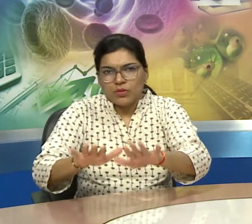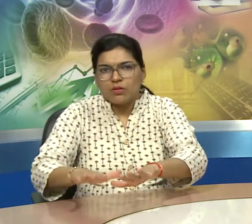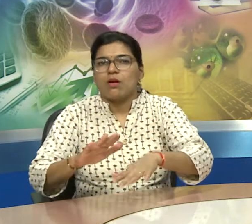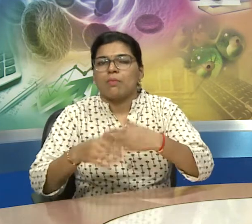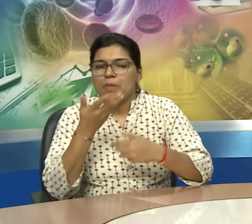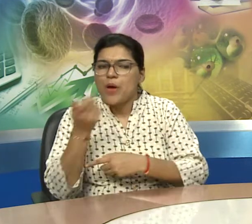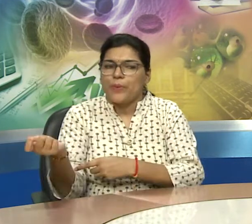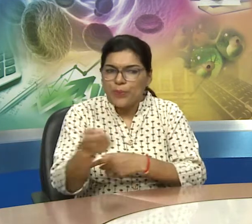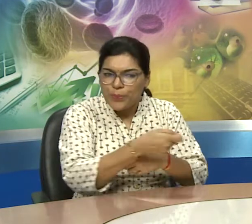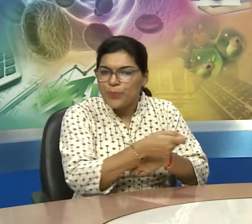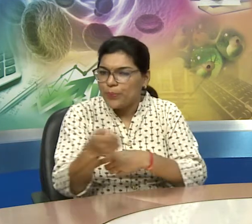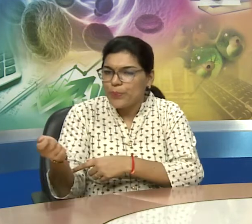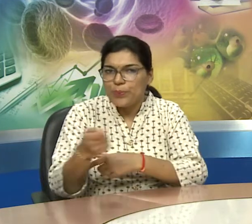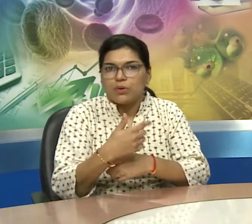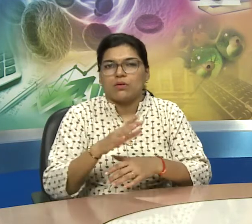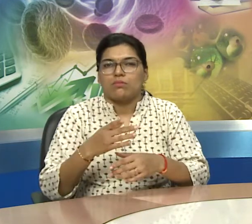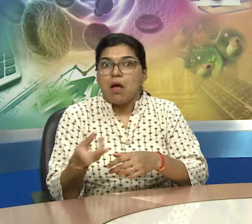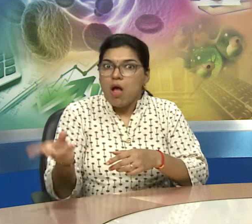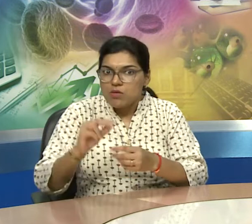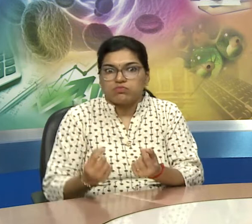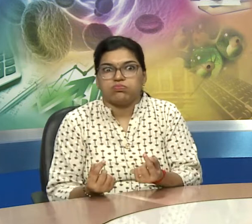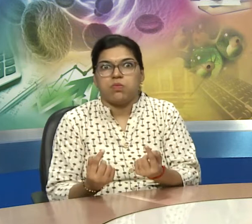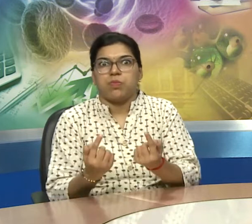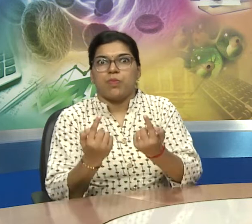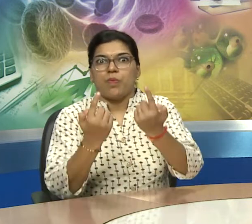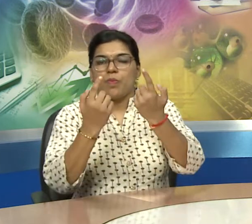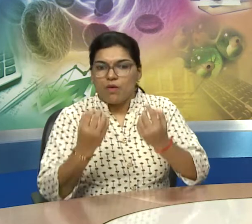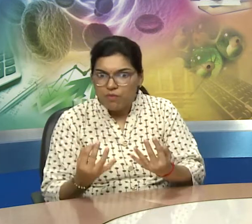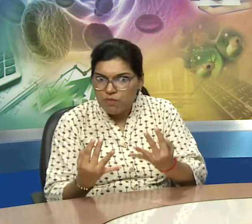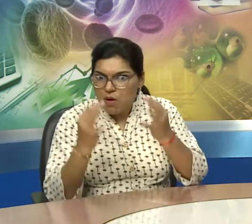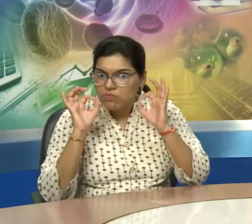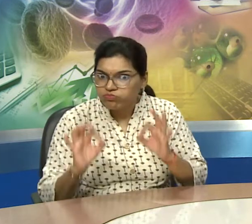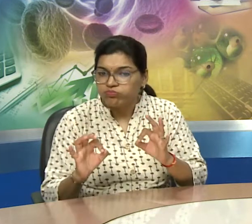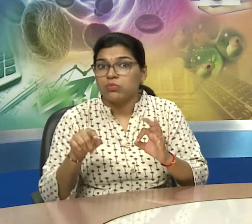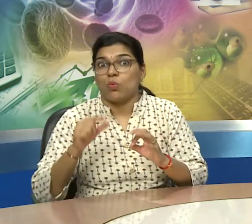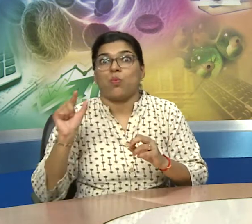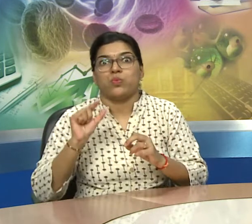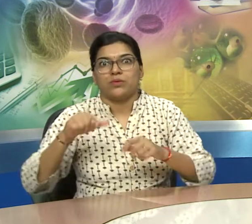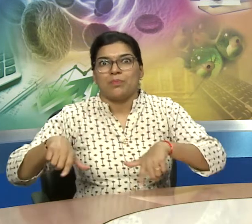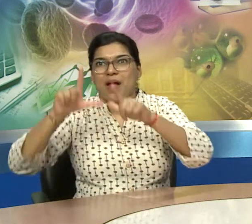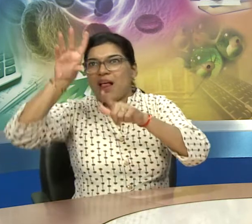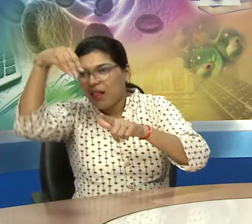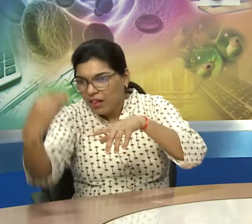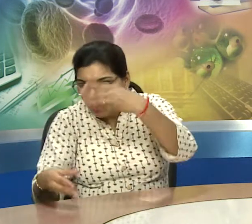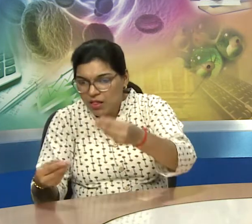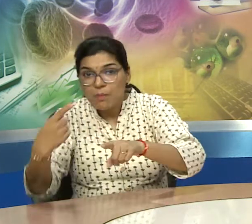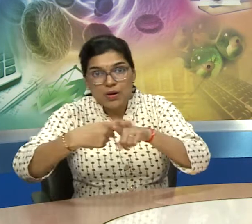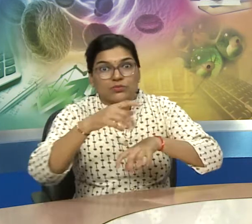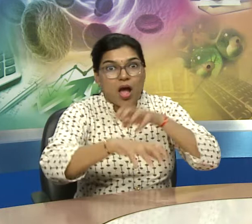domestic animals like cow dung, all those materials were used as a manure for the